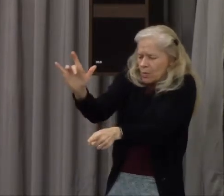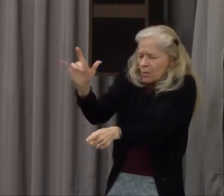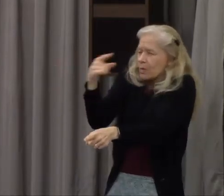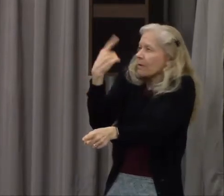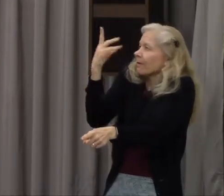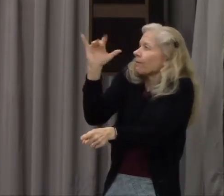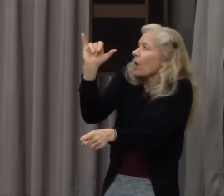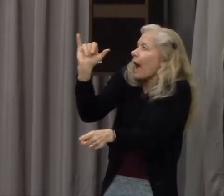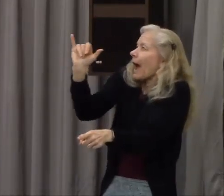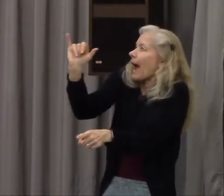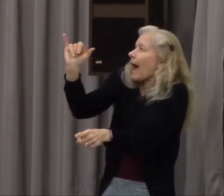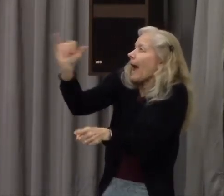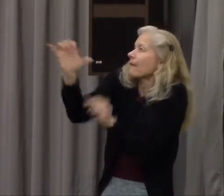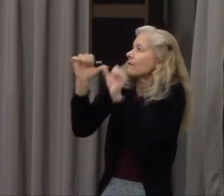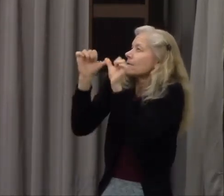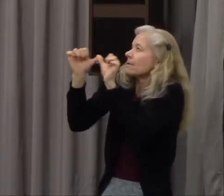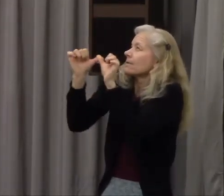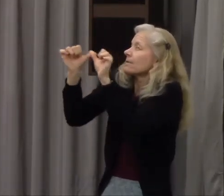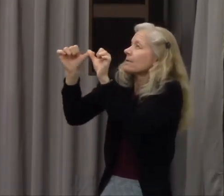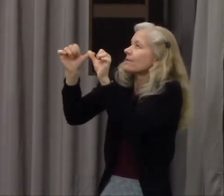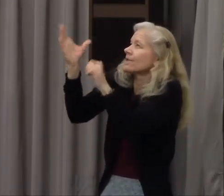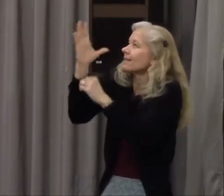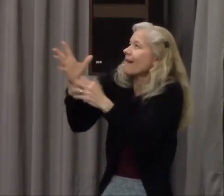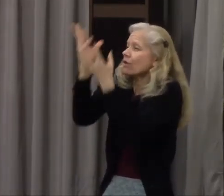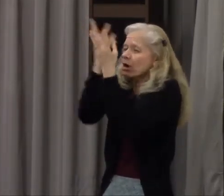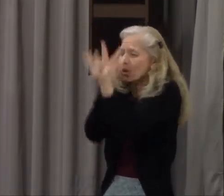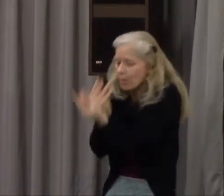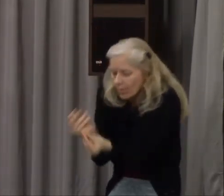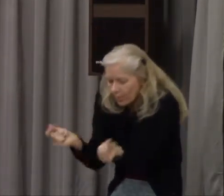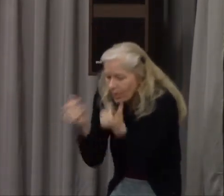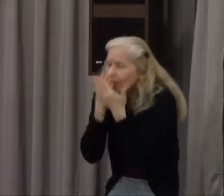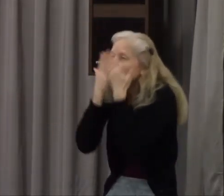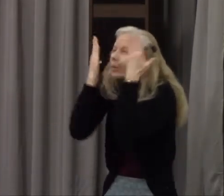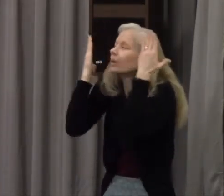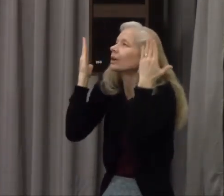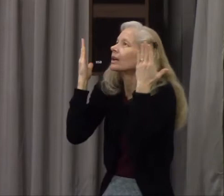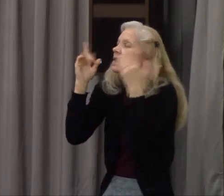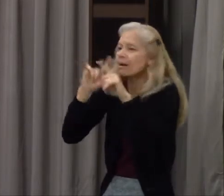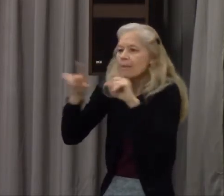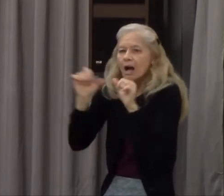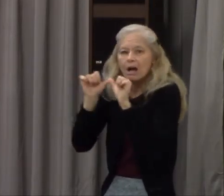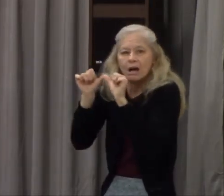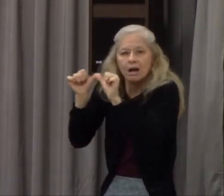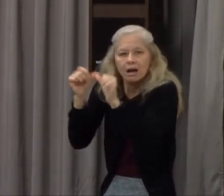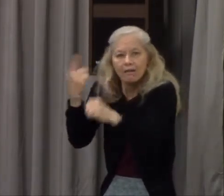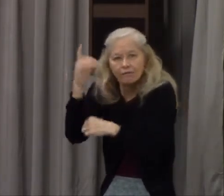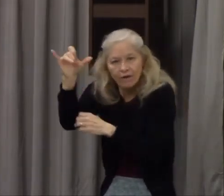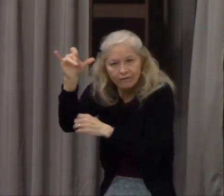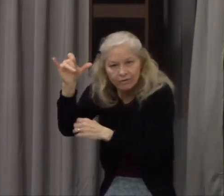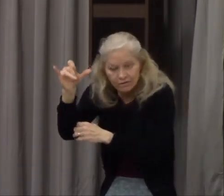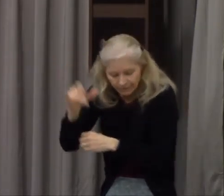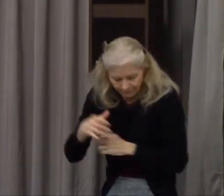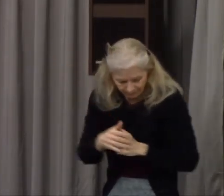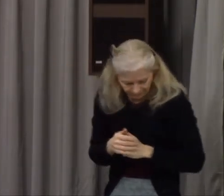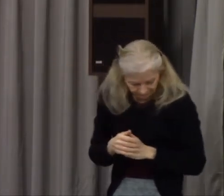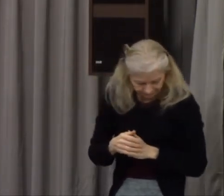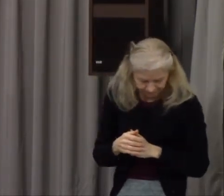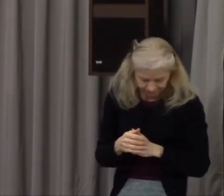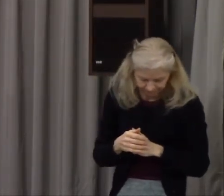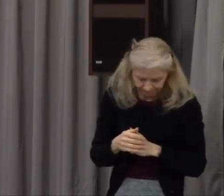We are born again. Not of corruptible seed. It's a polished sword, but of incorruptible, by the word of God, which liveth